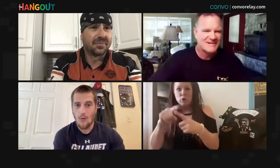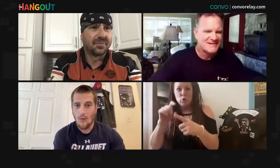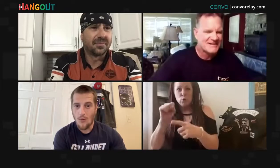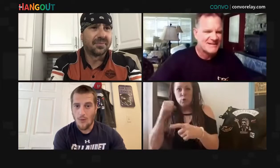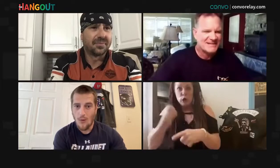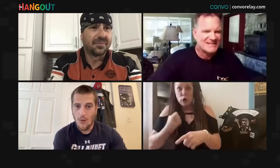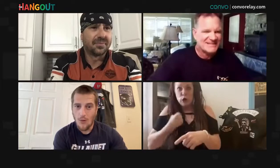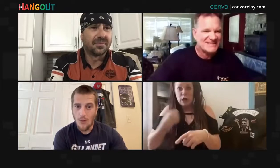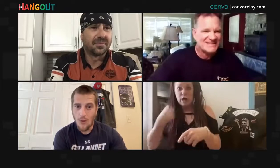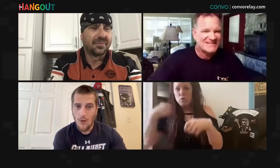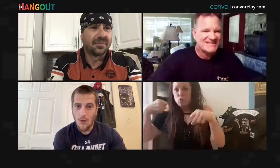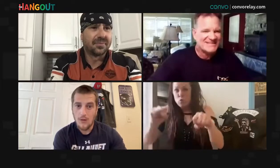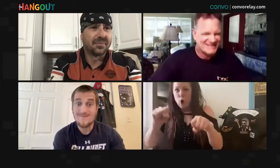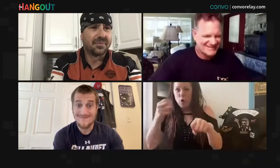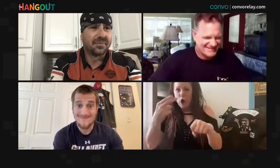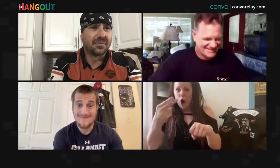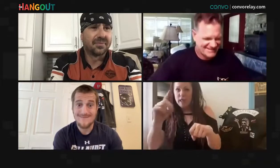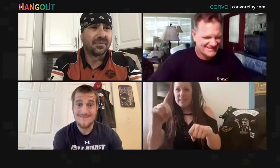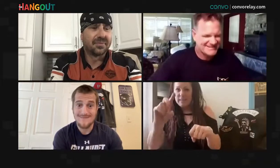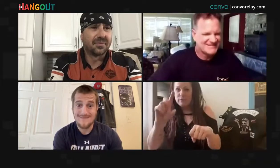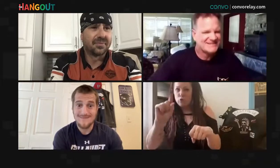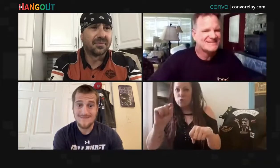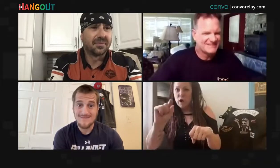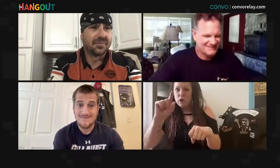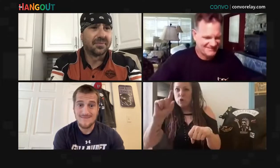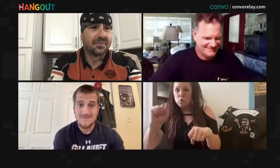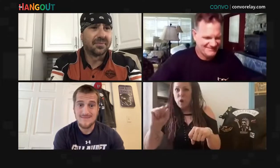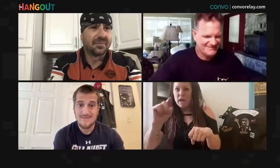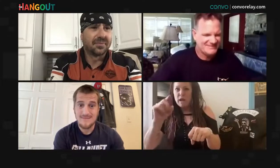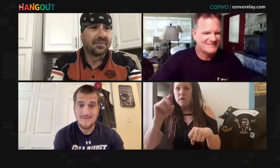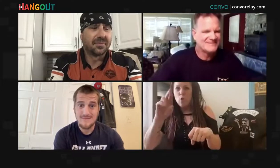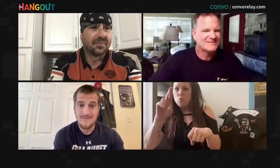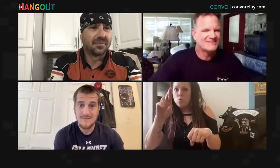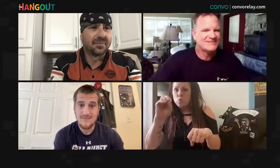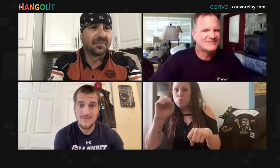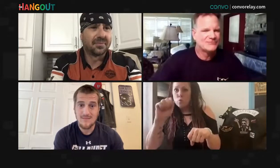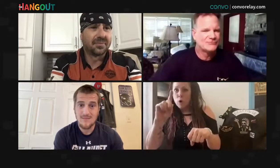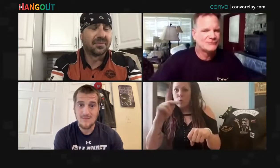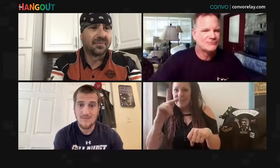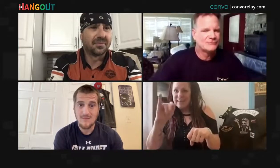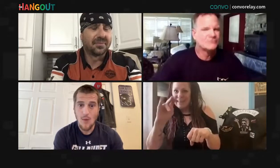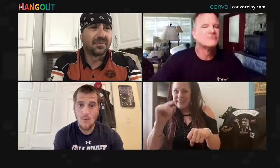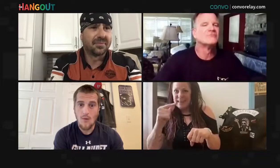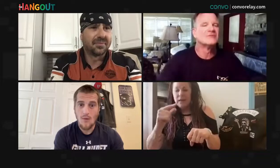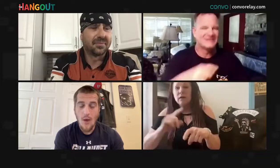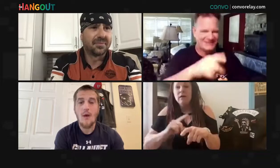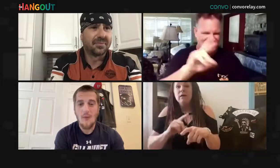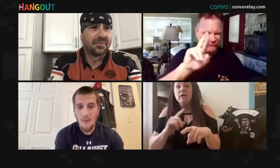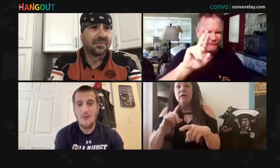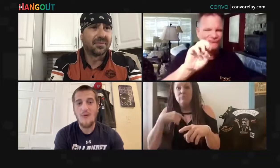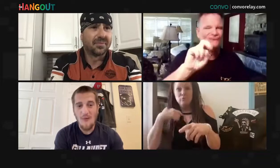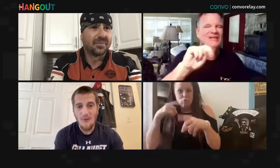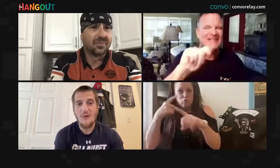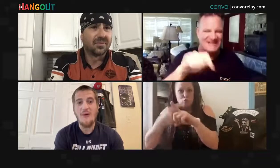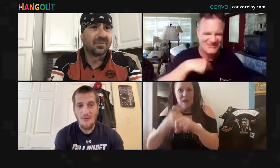in 2 months. And then I went to Sturgis and I rode a Harley Davidson. It was a 2020 Road King that I rode